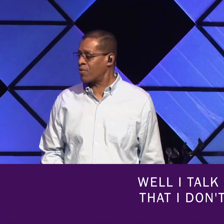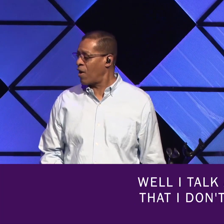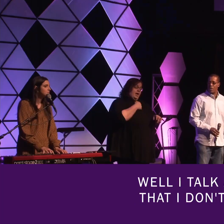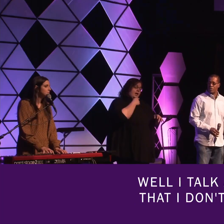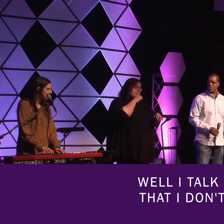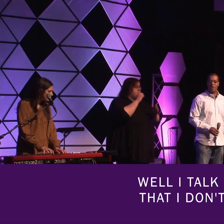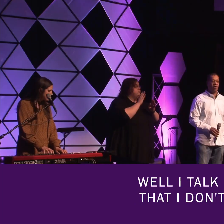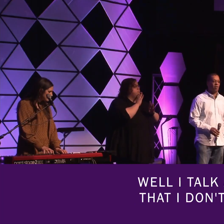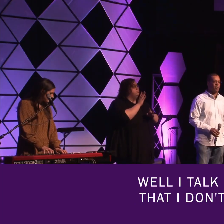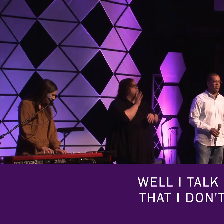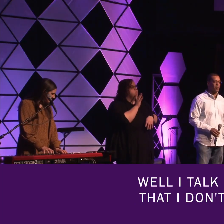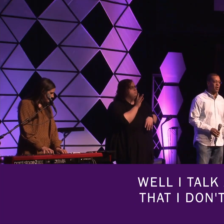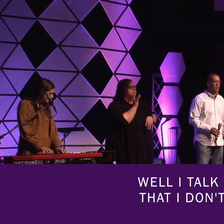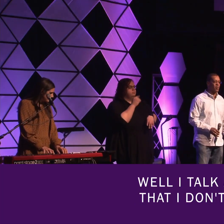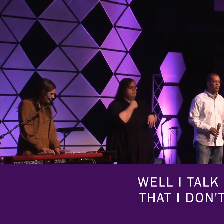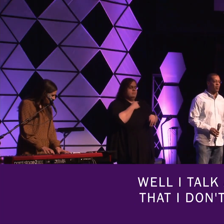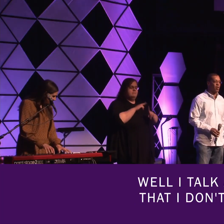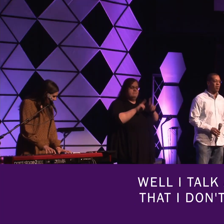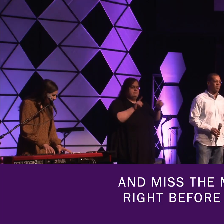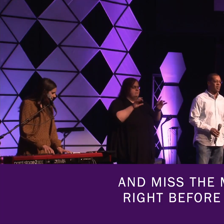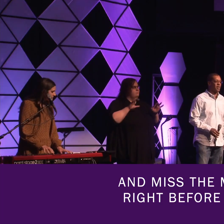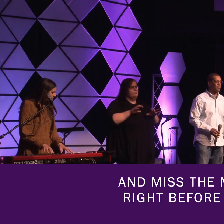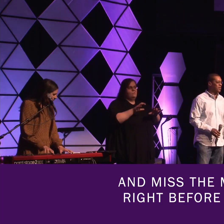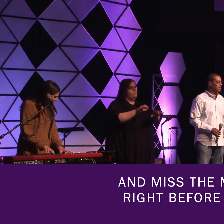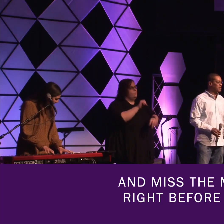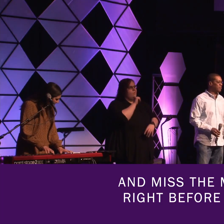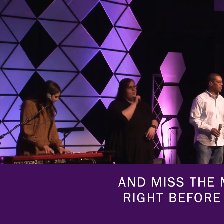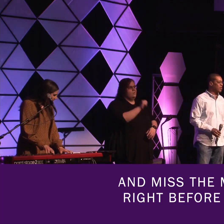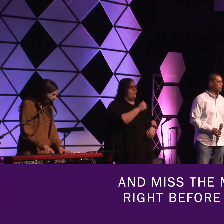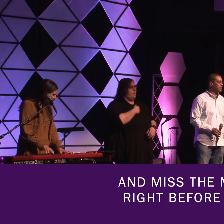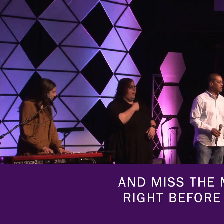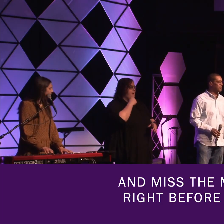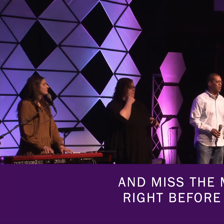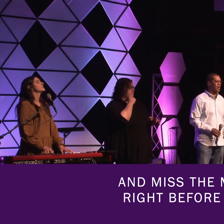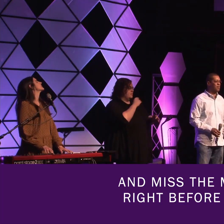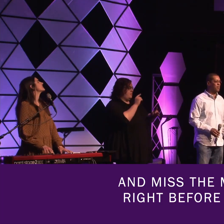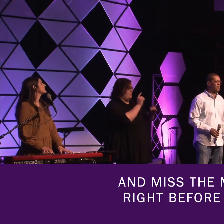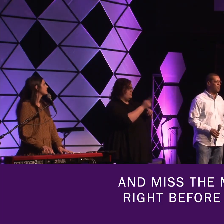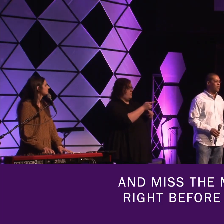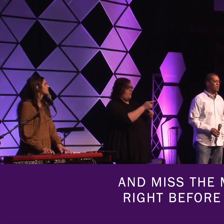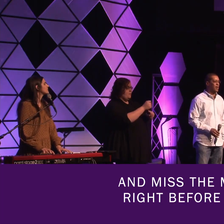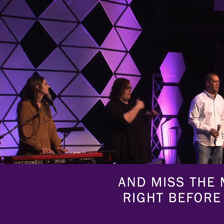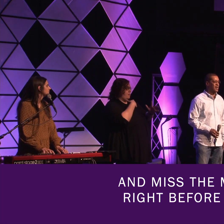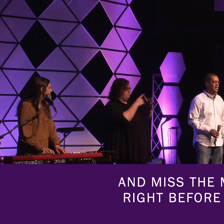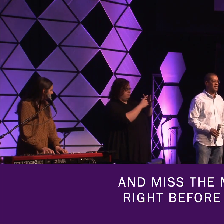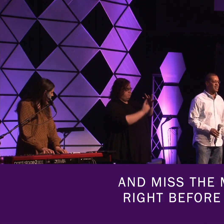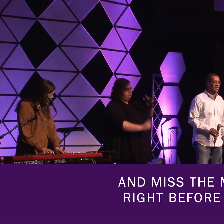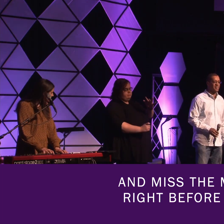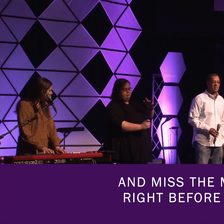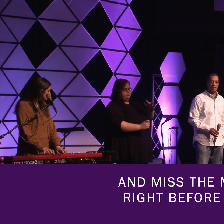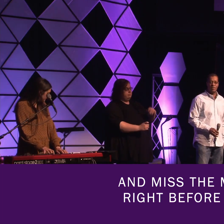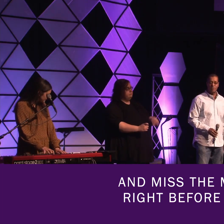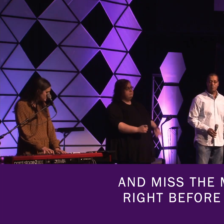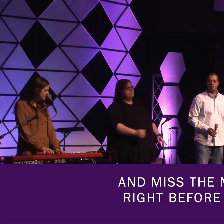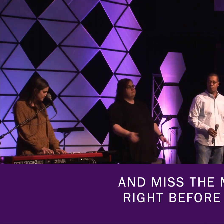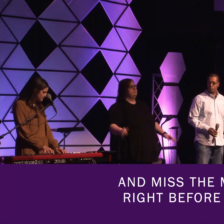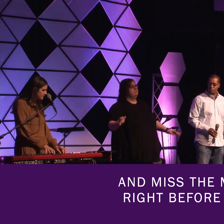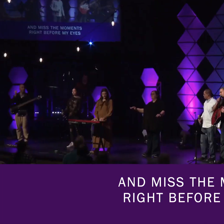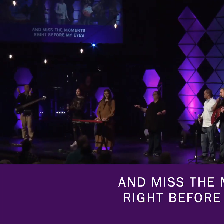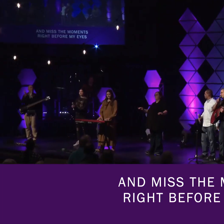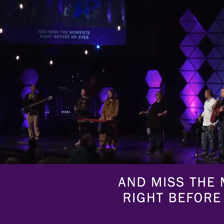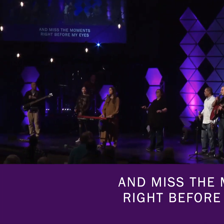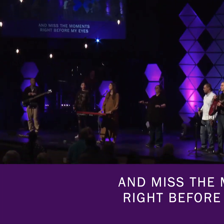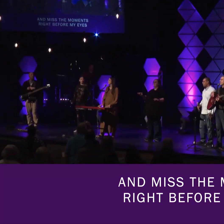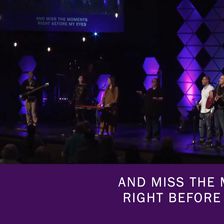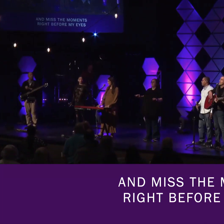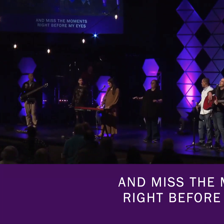Well, I talk a talk that I don't walk, miss the moments right before my eyes.